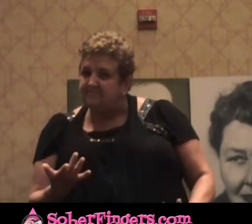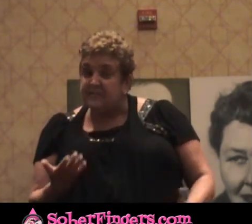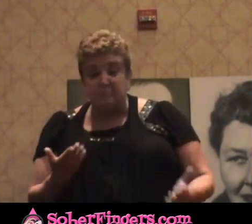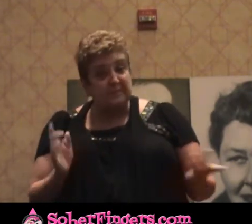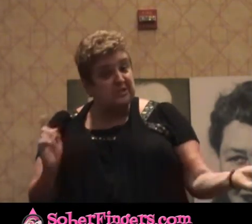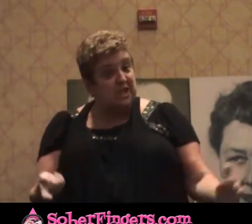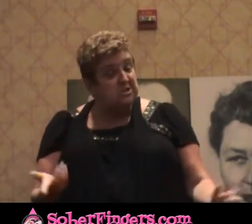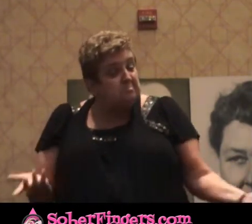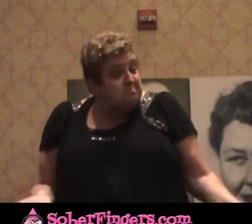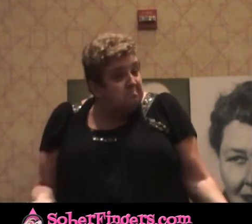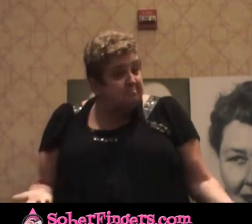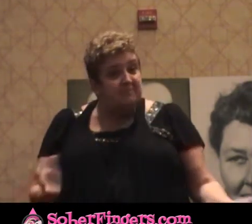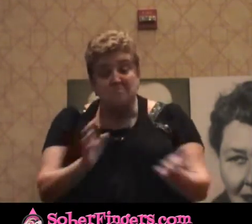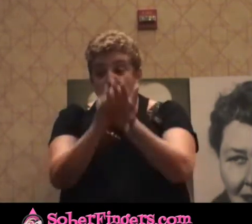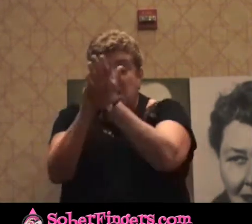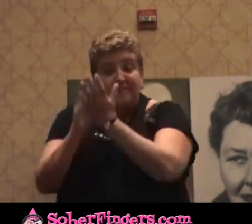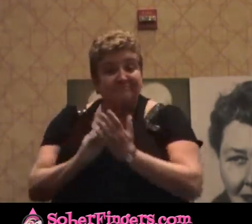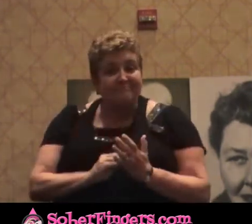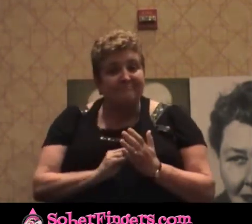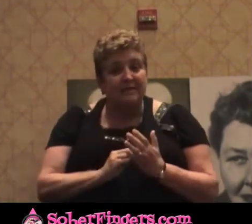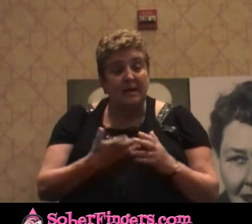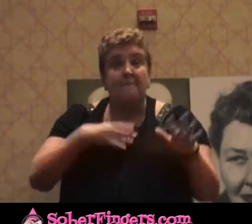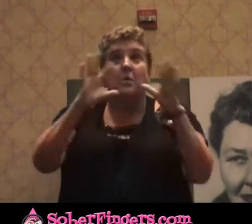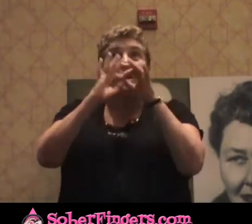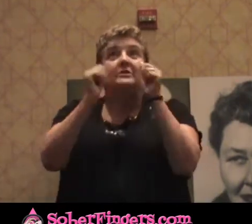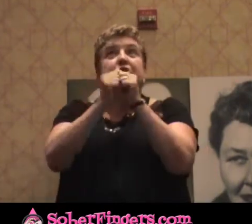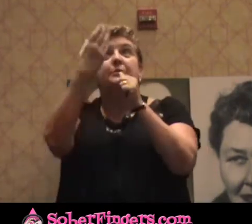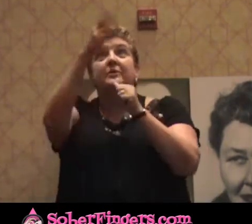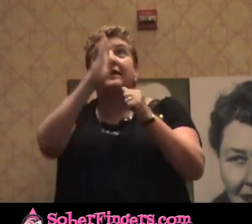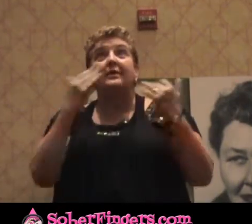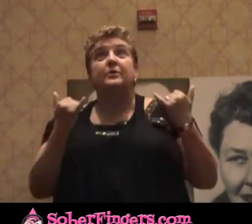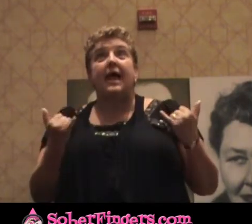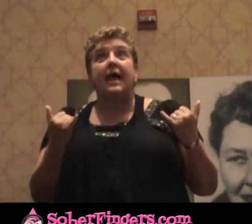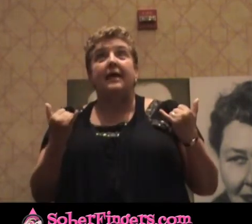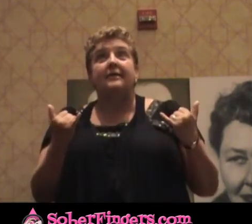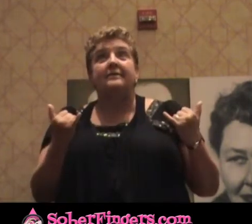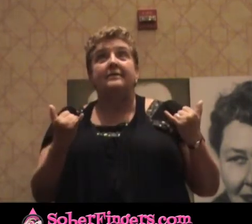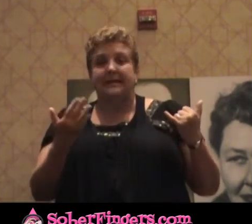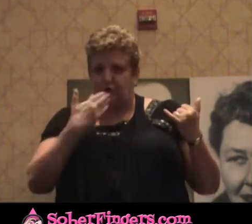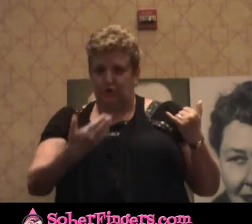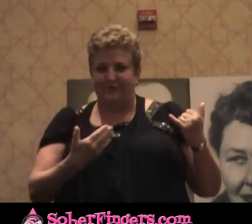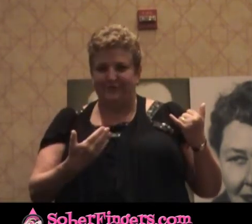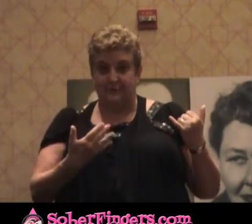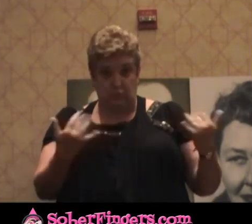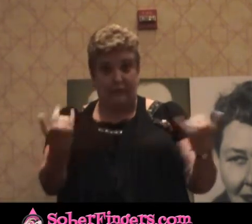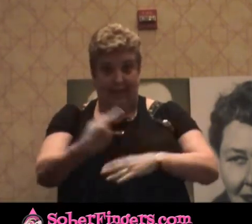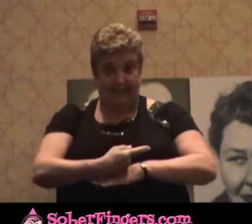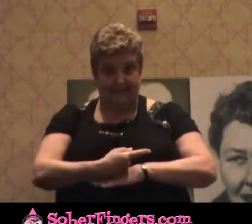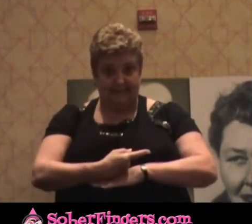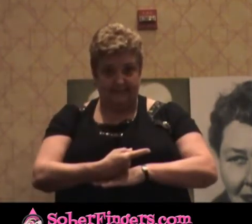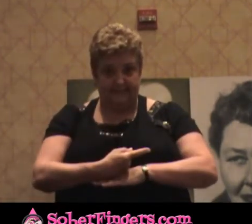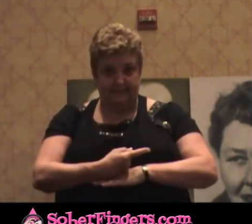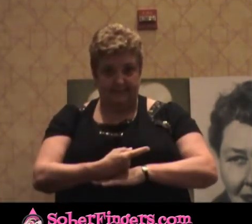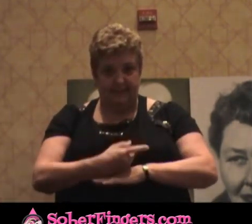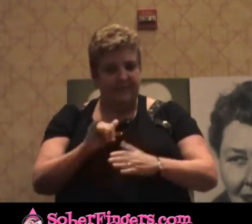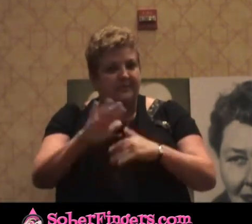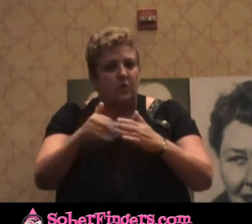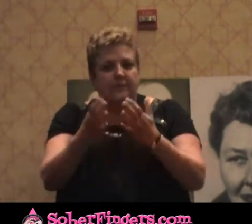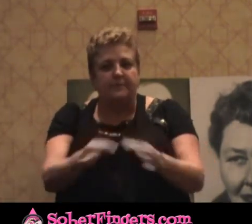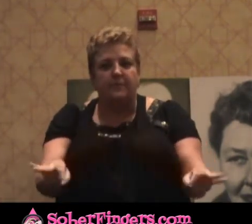My relationship with God today is good. Today. And that's all that matters. I haven't drank today. A month from